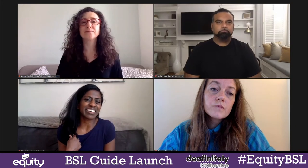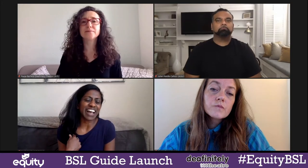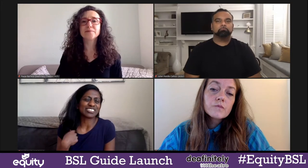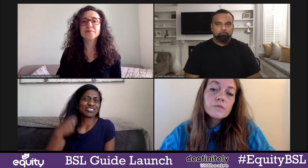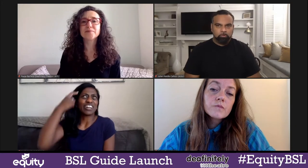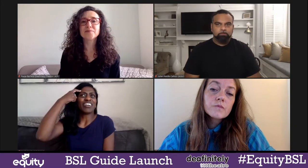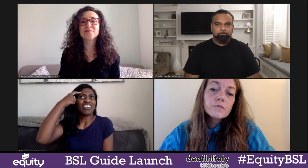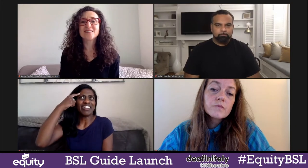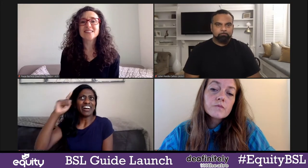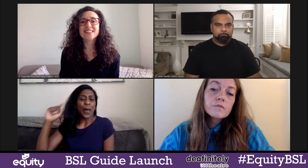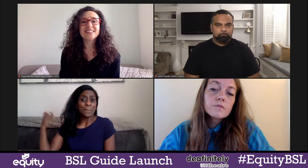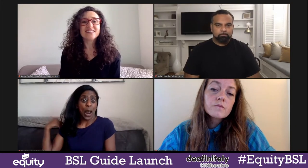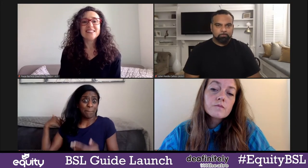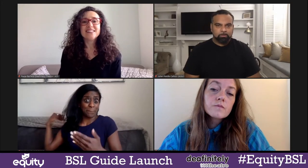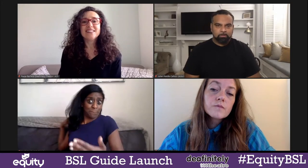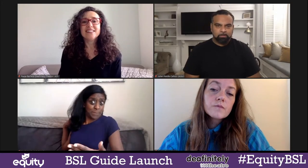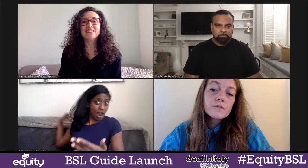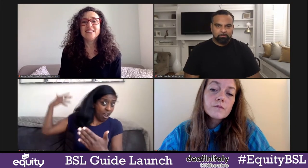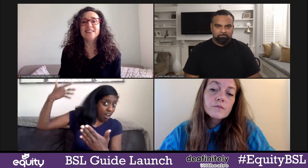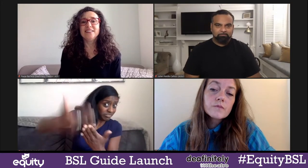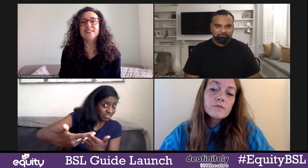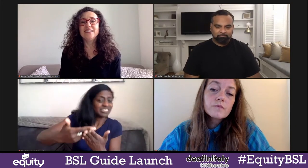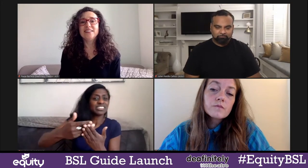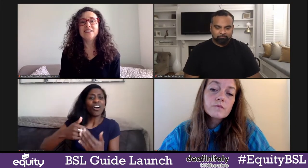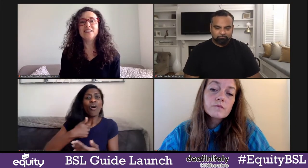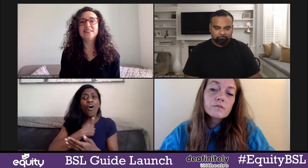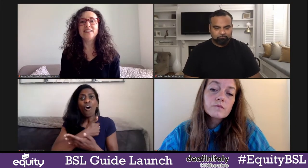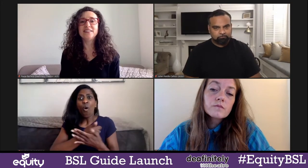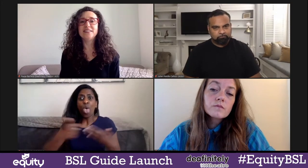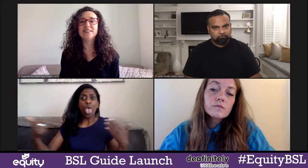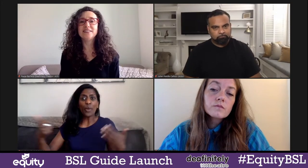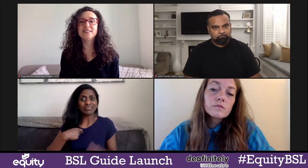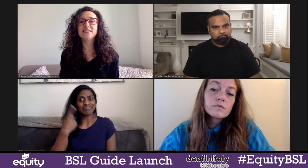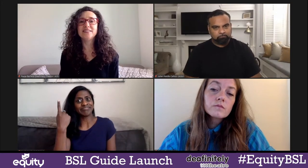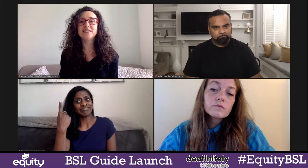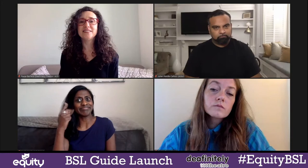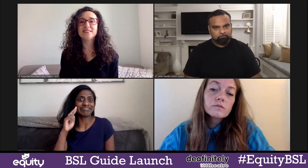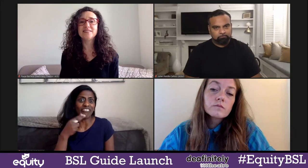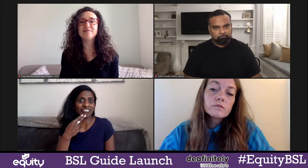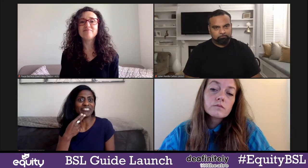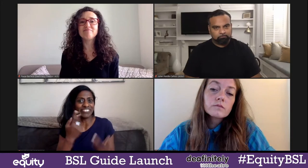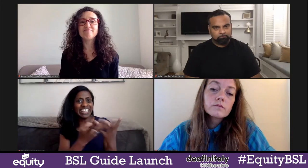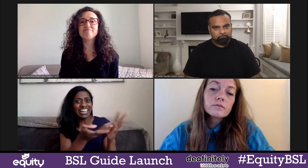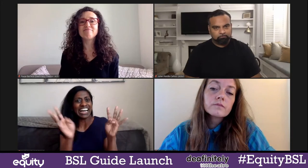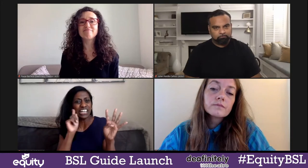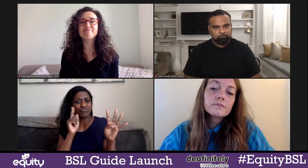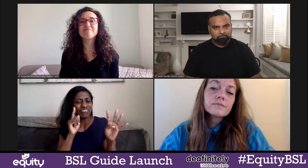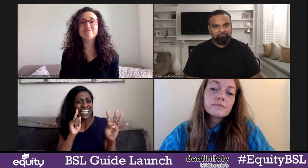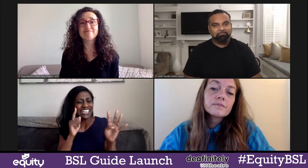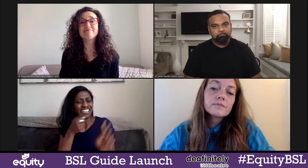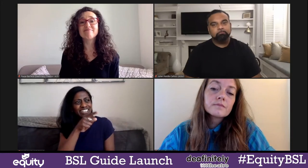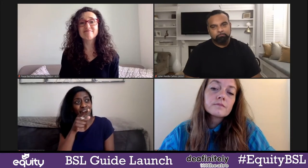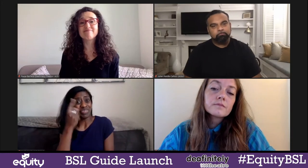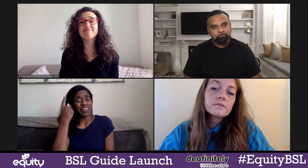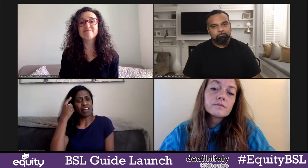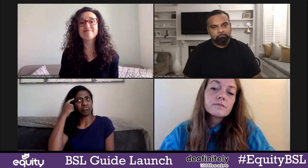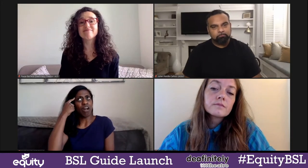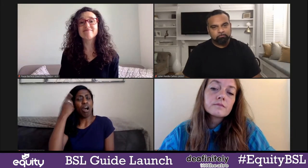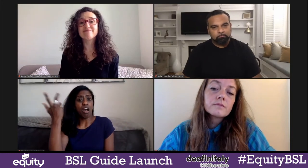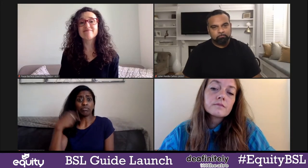could we give to theatre makers is the question. Over to Nadia first. I was just thinking over my career, I'm always the only deaf